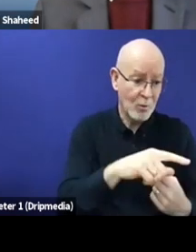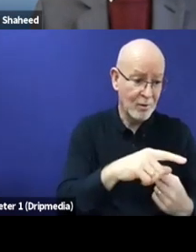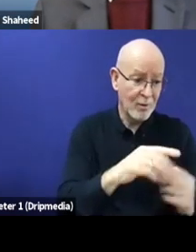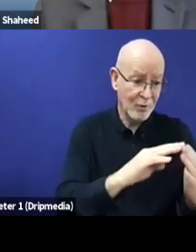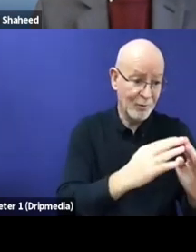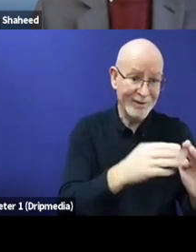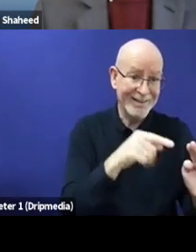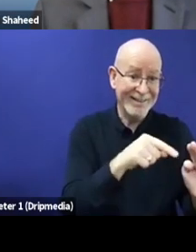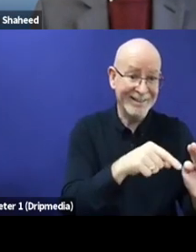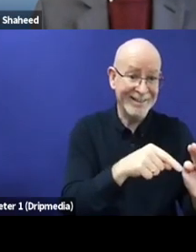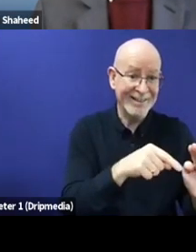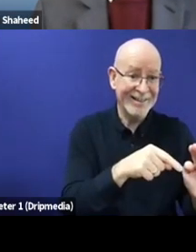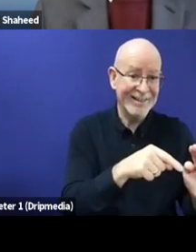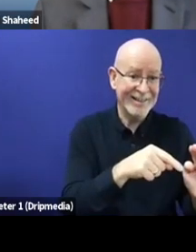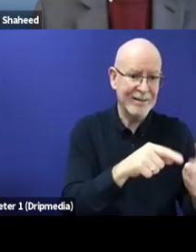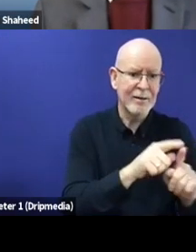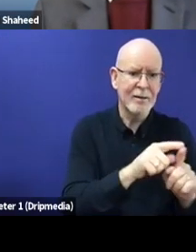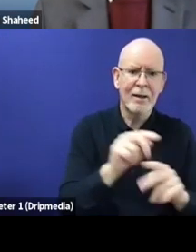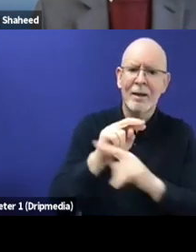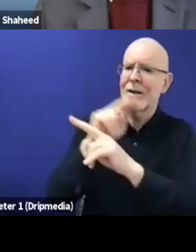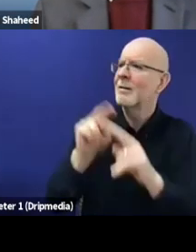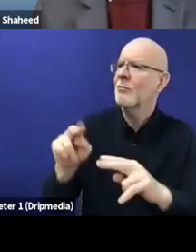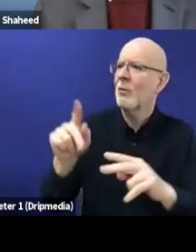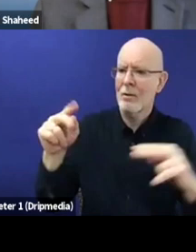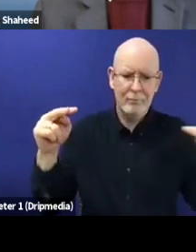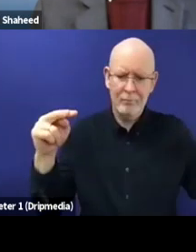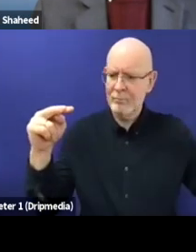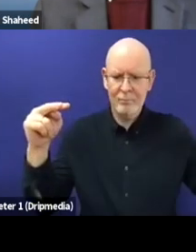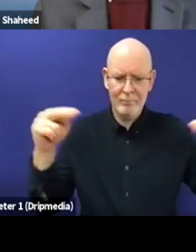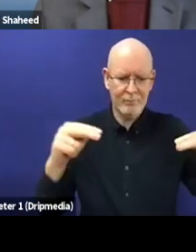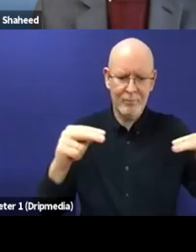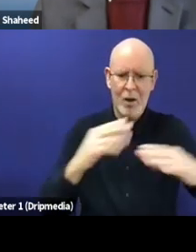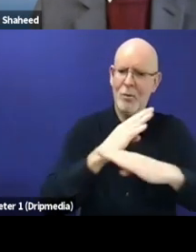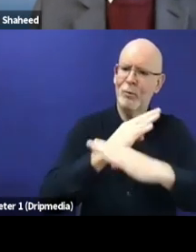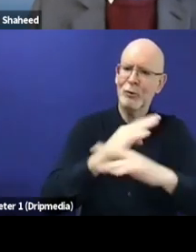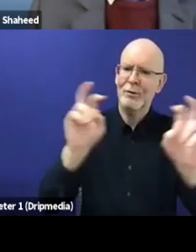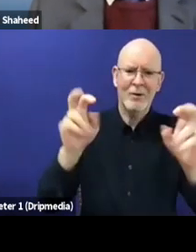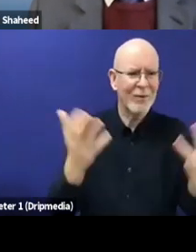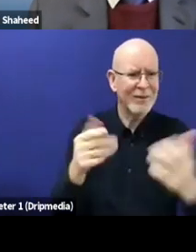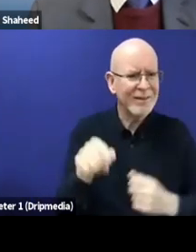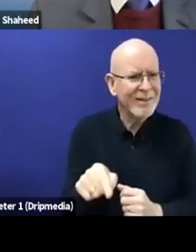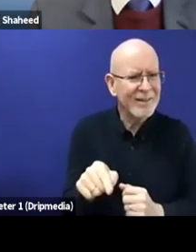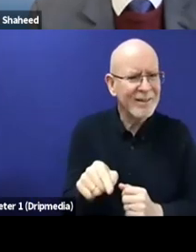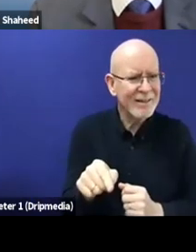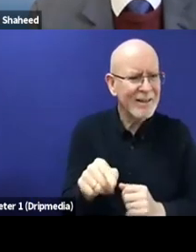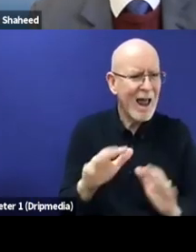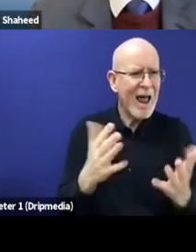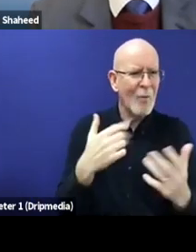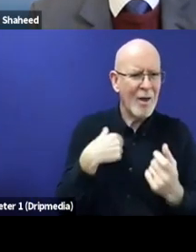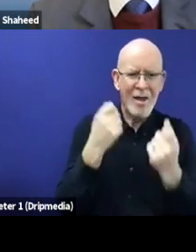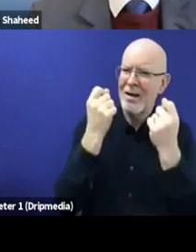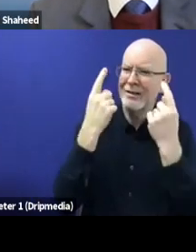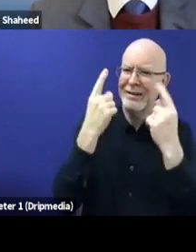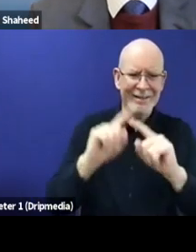humanitarian protection, community-based protection, and self-protection? I leave that open. Who would wish to